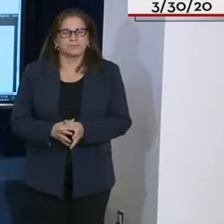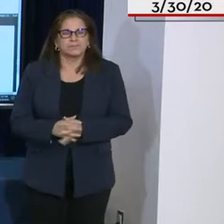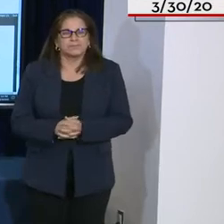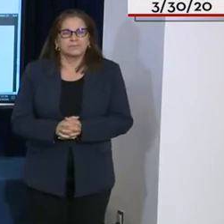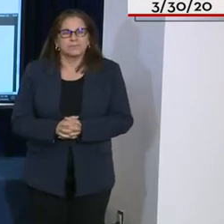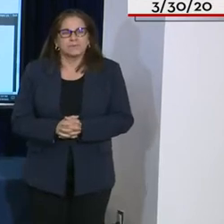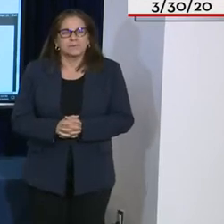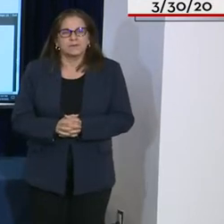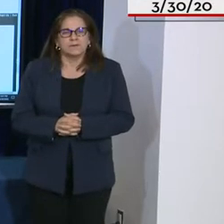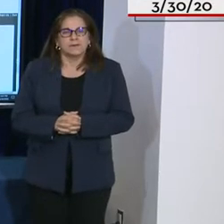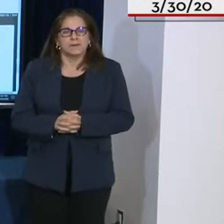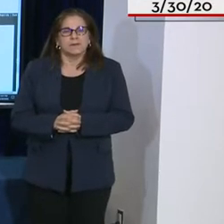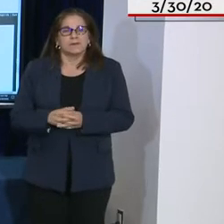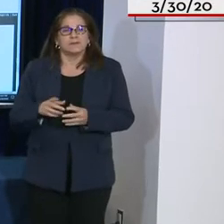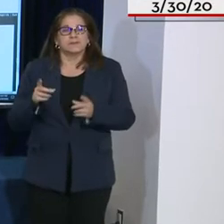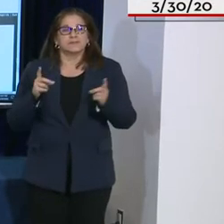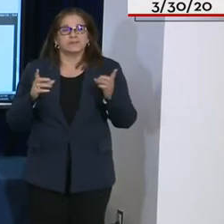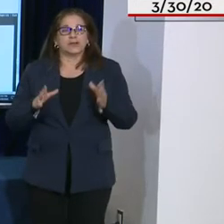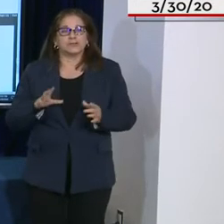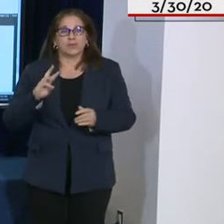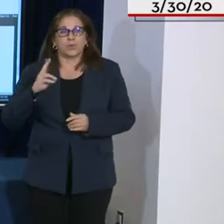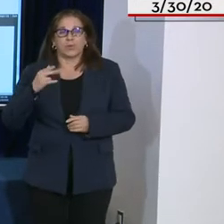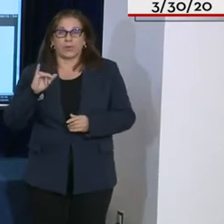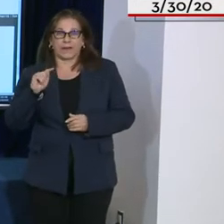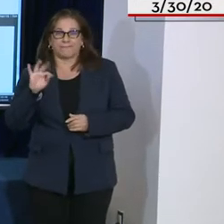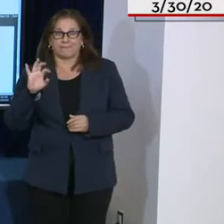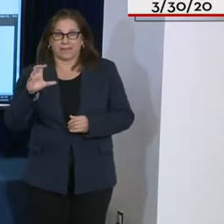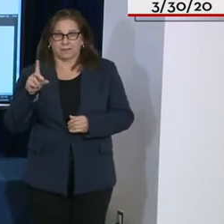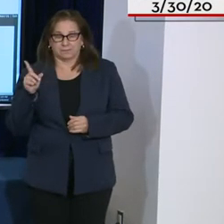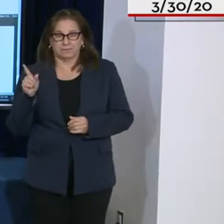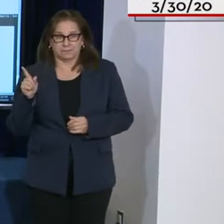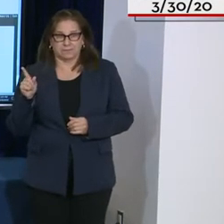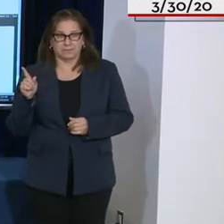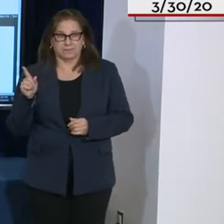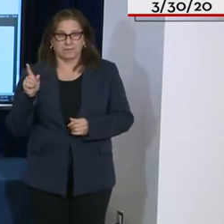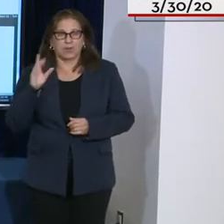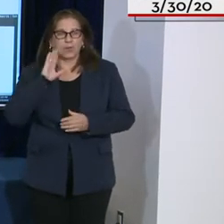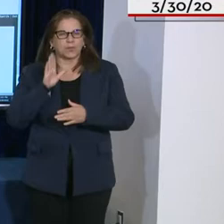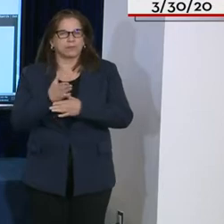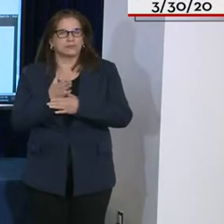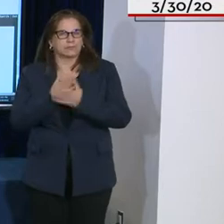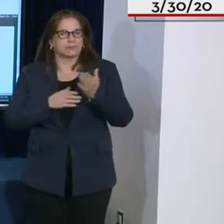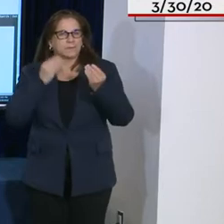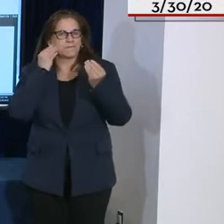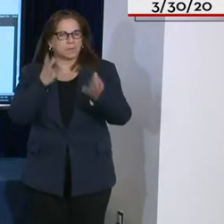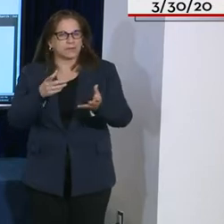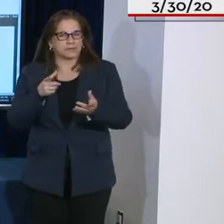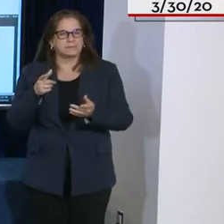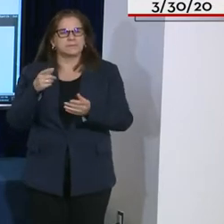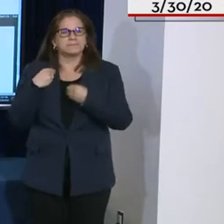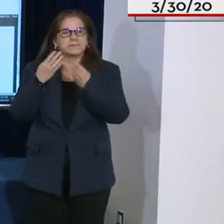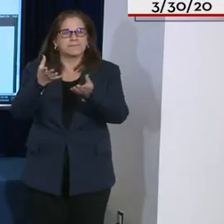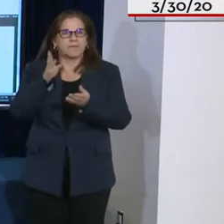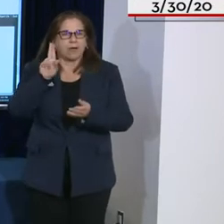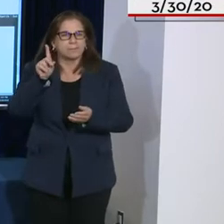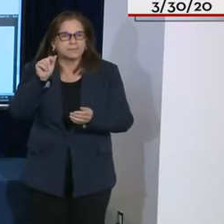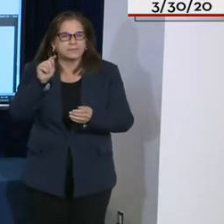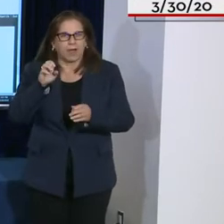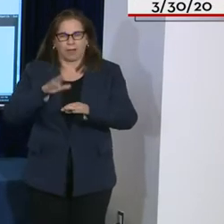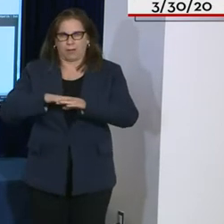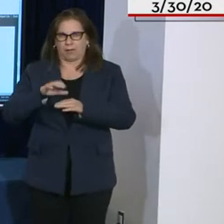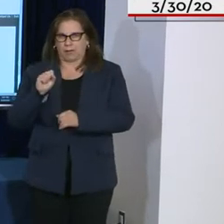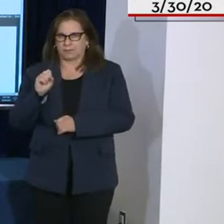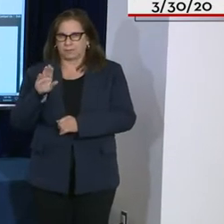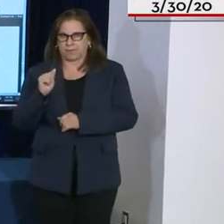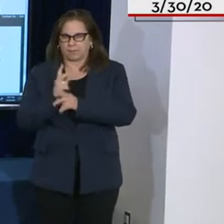Director Christy Whitfield. We'll also have her discuss and share some information and possibly updates through SBA as well. So the order today,